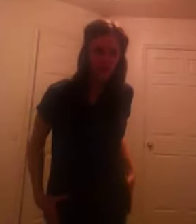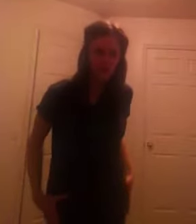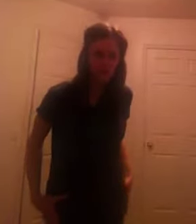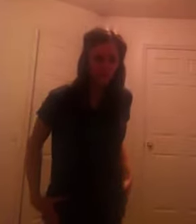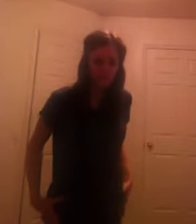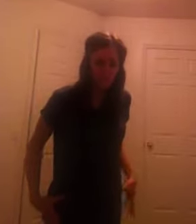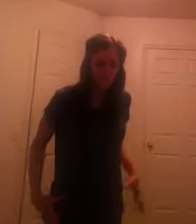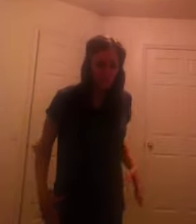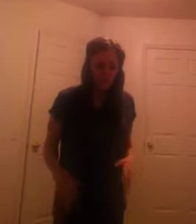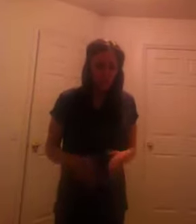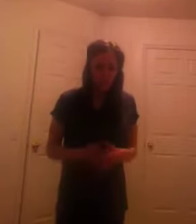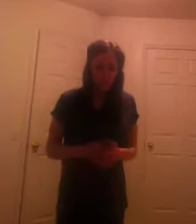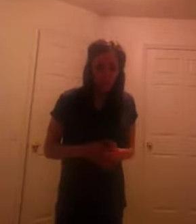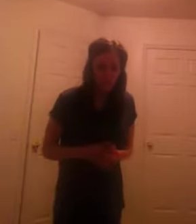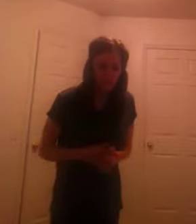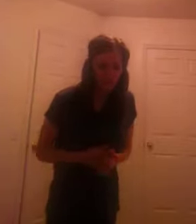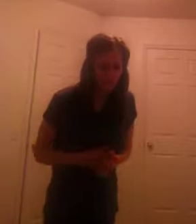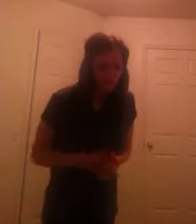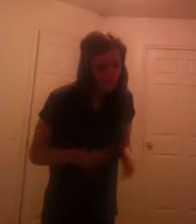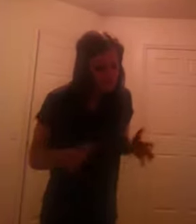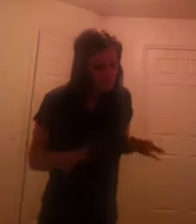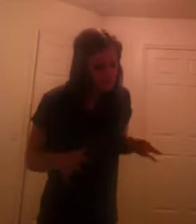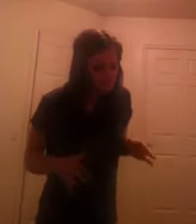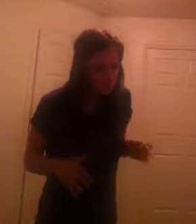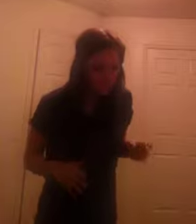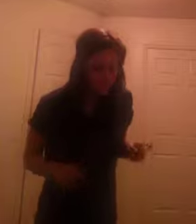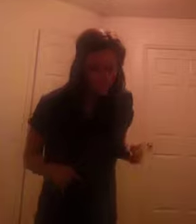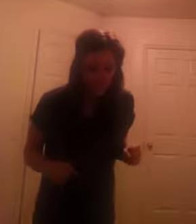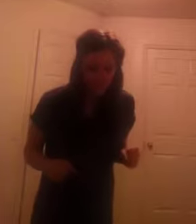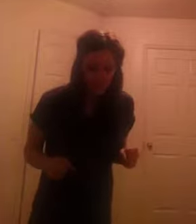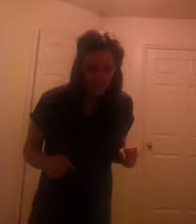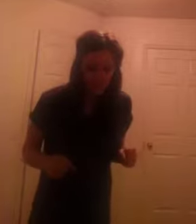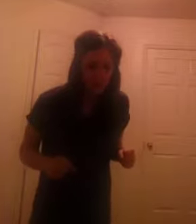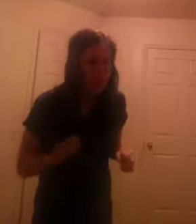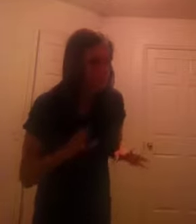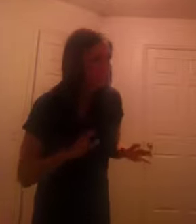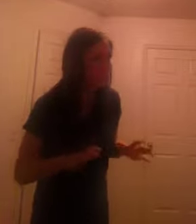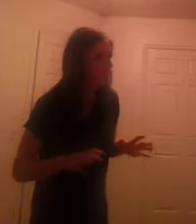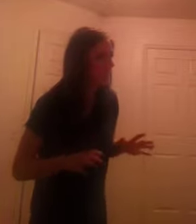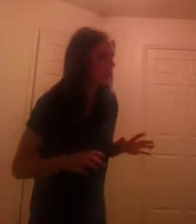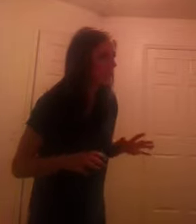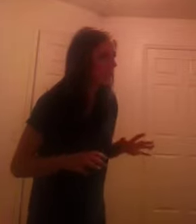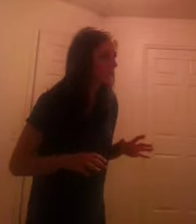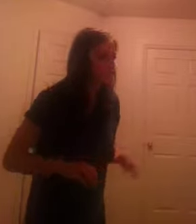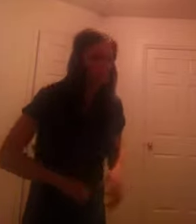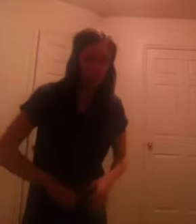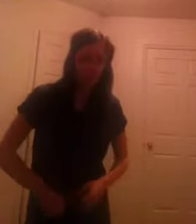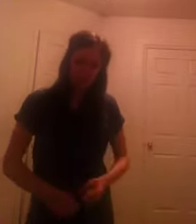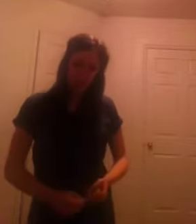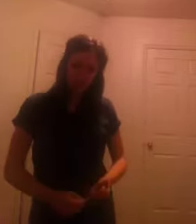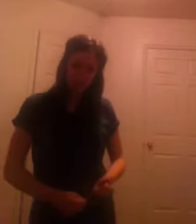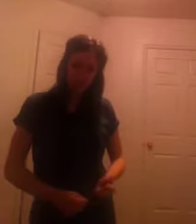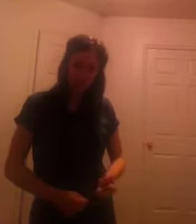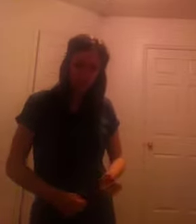harness. We looked over the edge, about 20 feet, and we were ready to go. So we attached ourselves to our